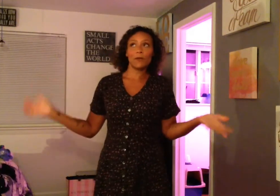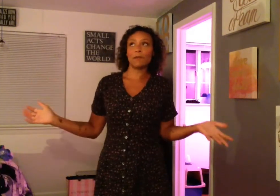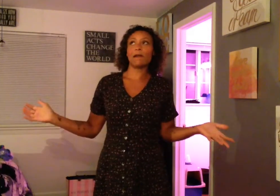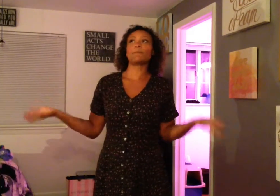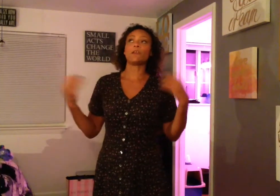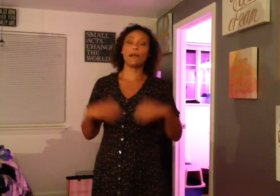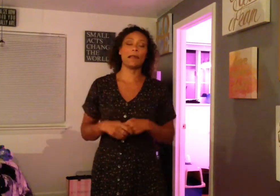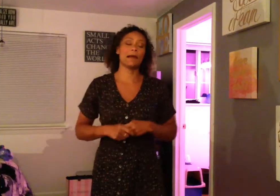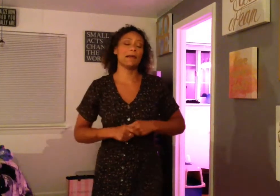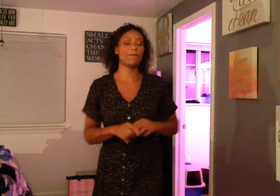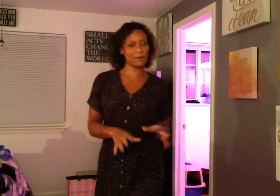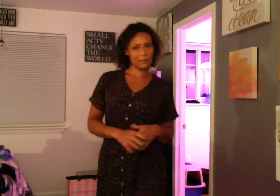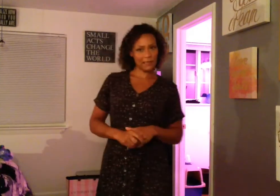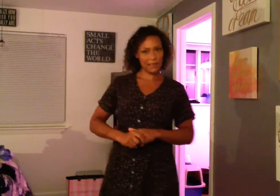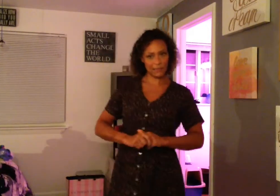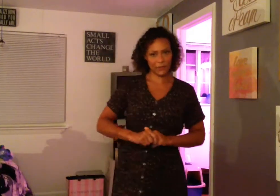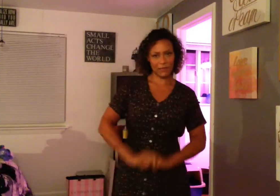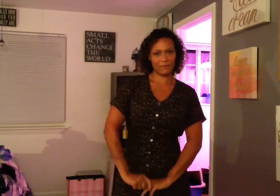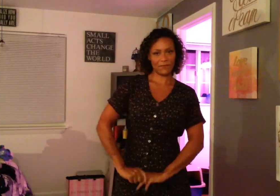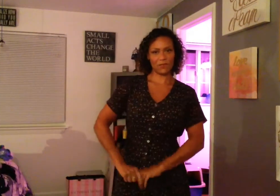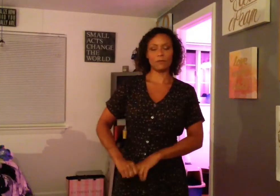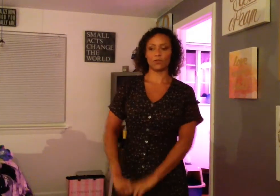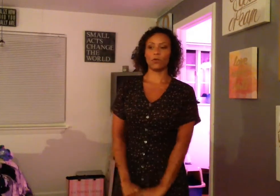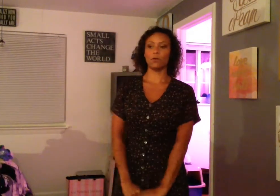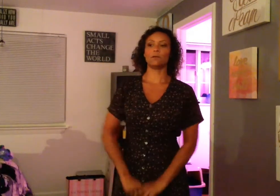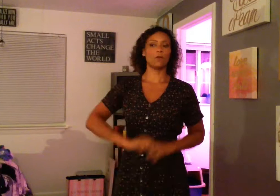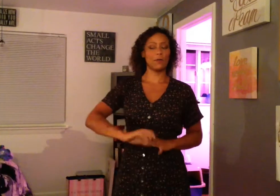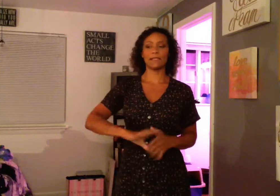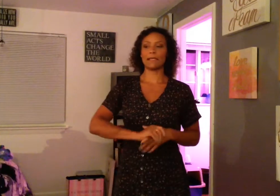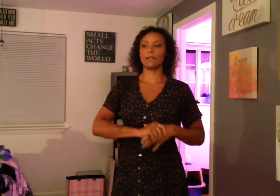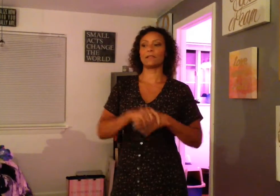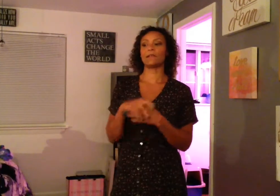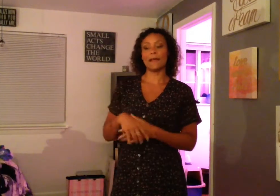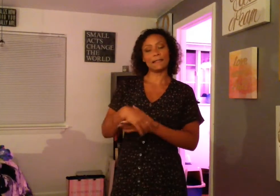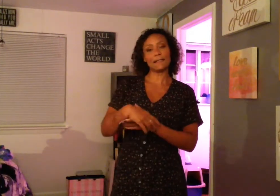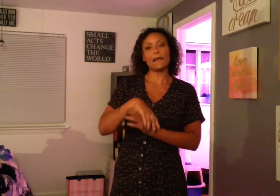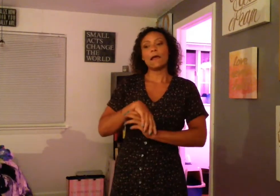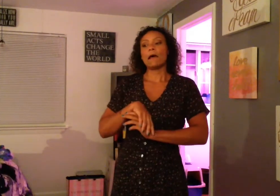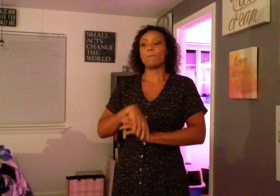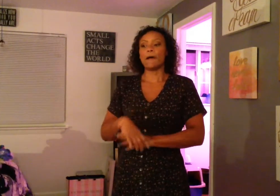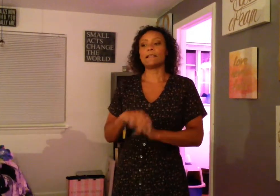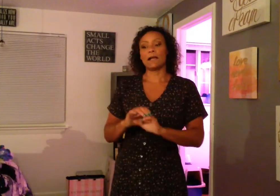to be a rapture? And I, at first I wouldn't get an answer, and then eventually I was told, always the same answer, yes. But it's not going